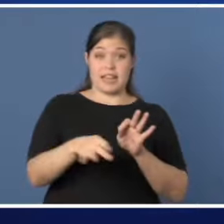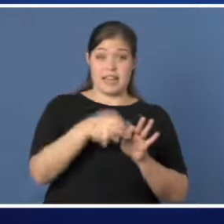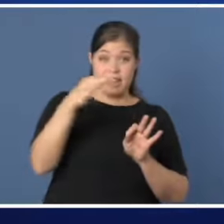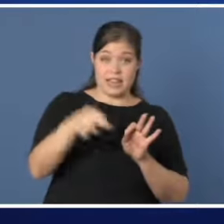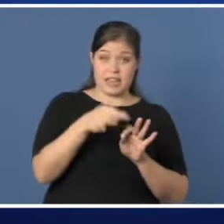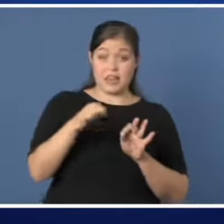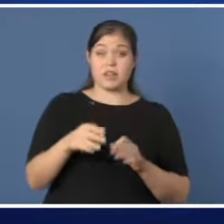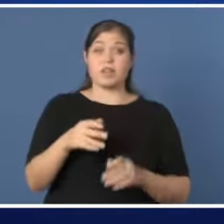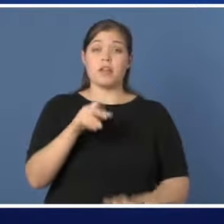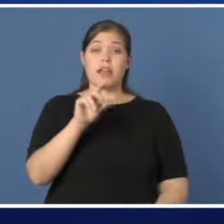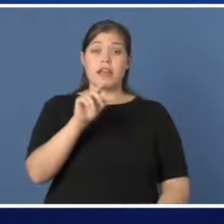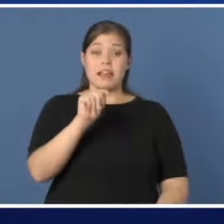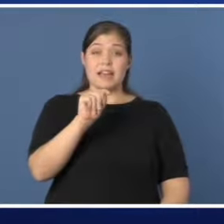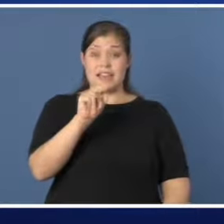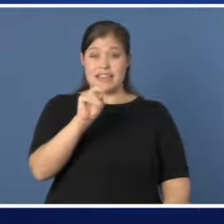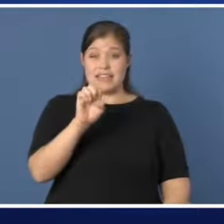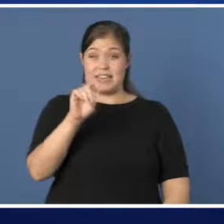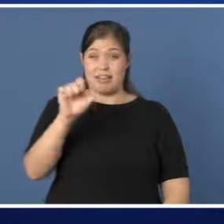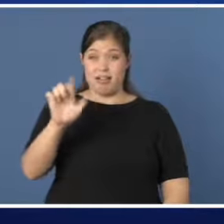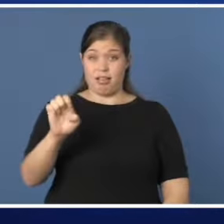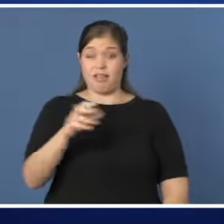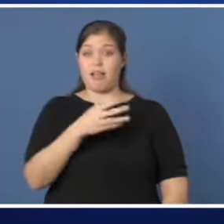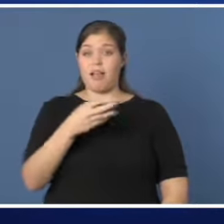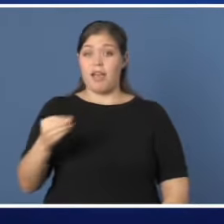Needles, thread.